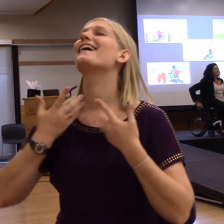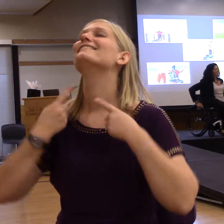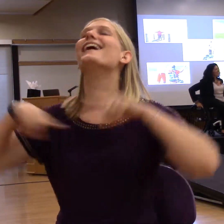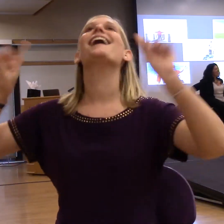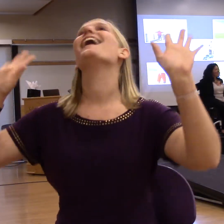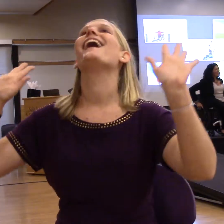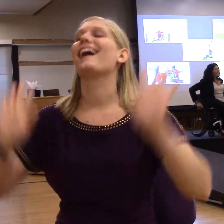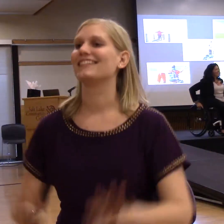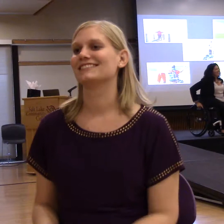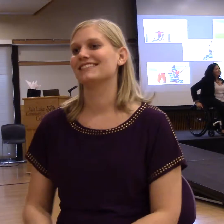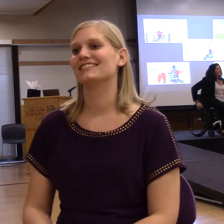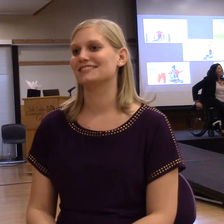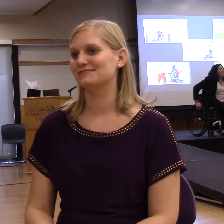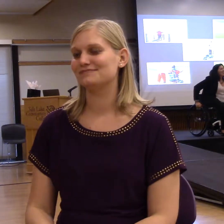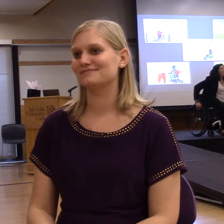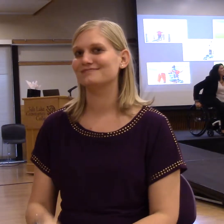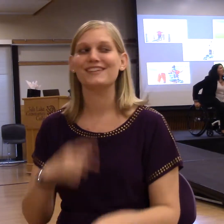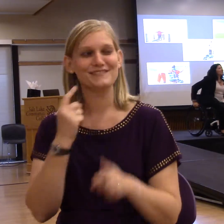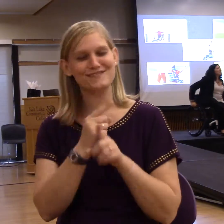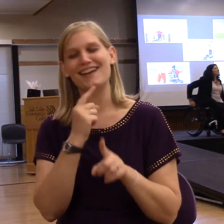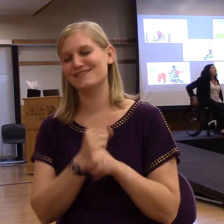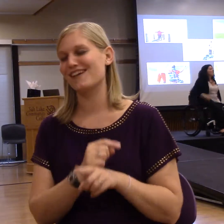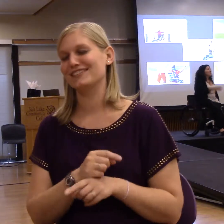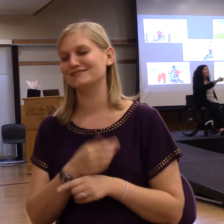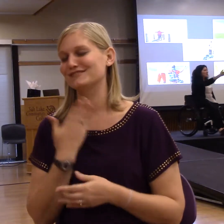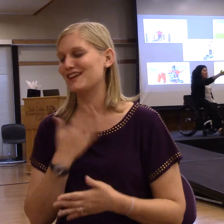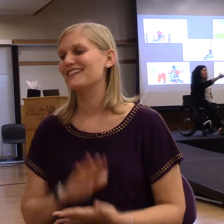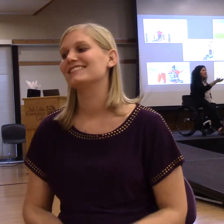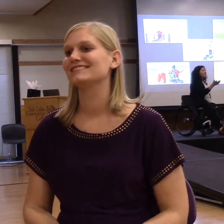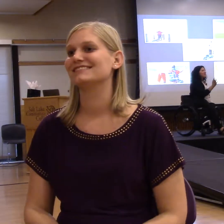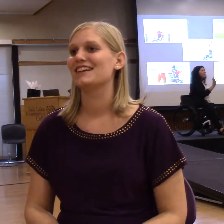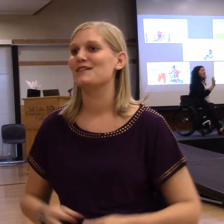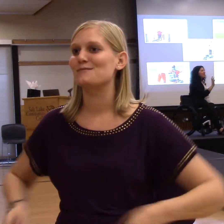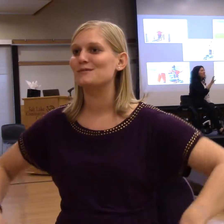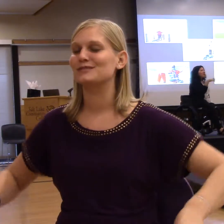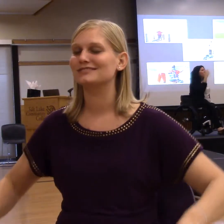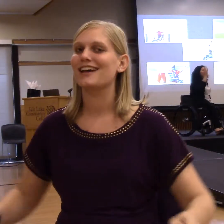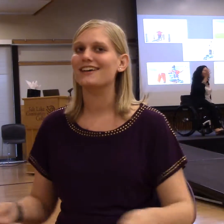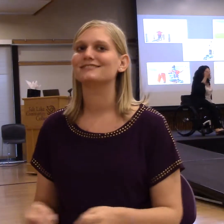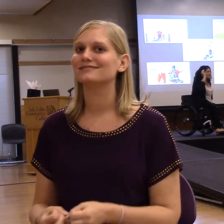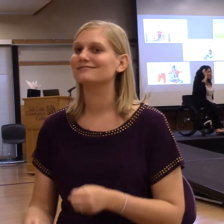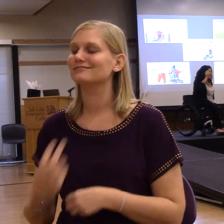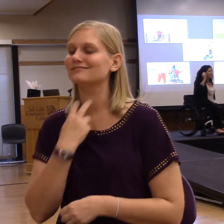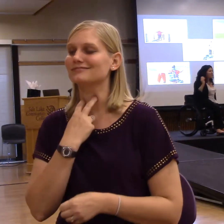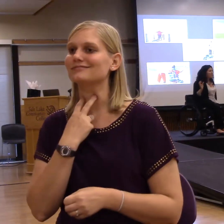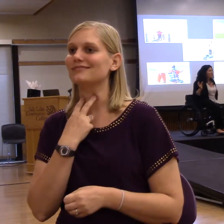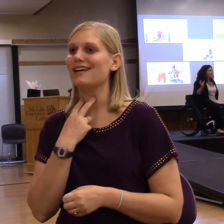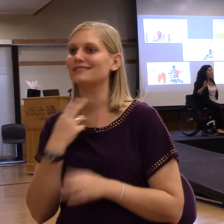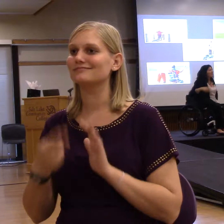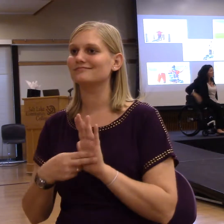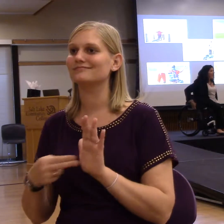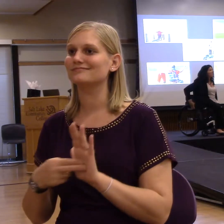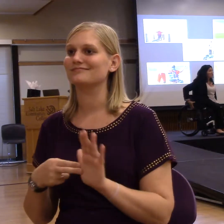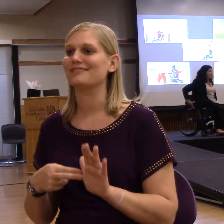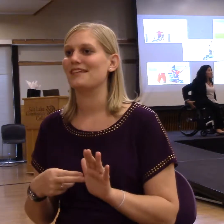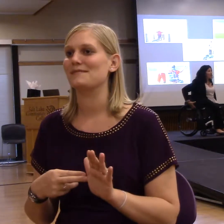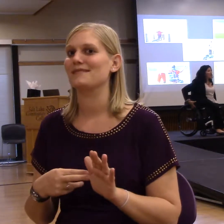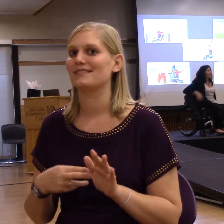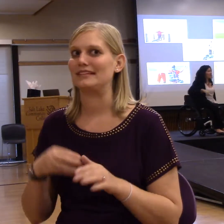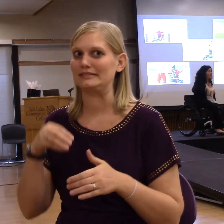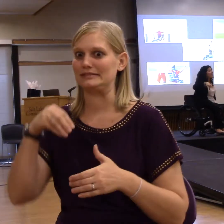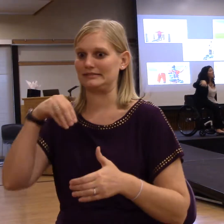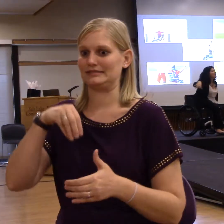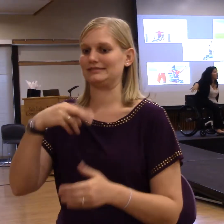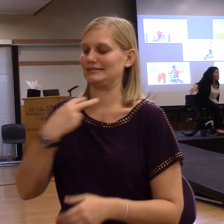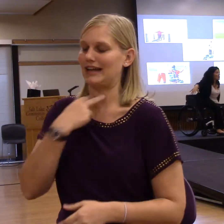experience what it's like outside. Right, great point. So wheelchair users, you say, or perhaps there's a stereotype about being confined to the